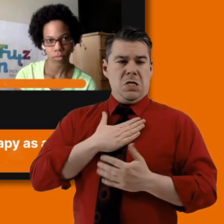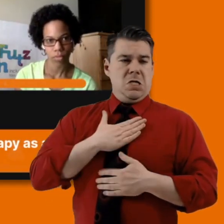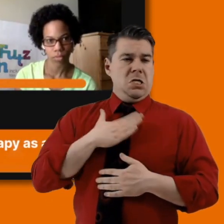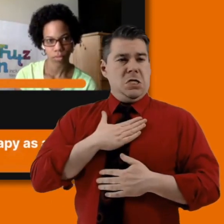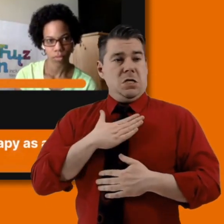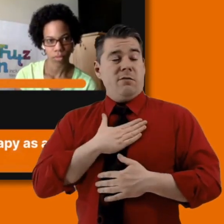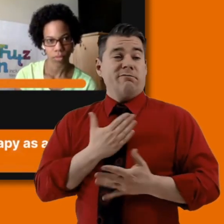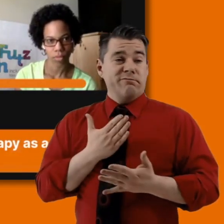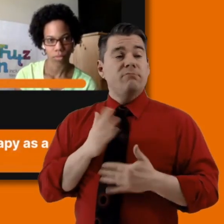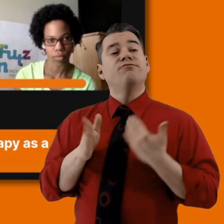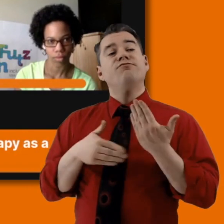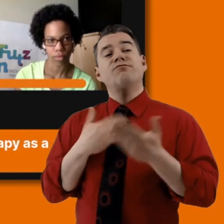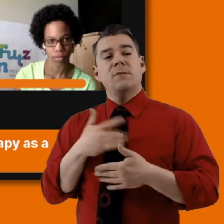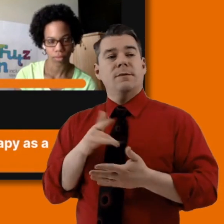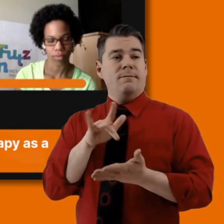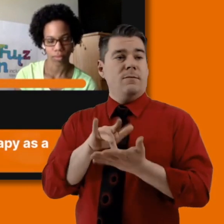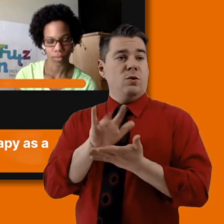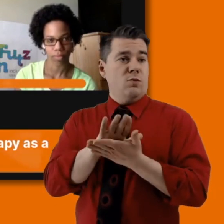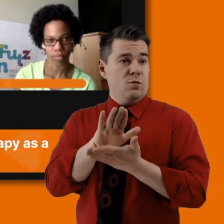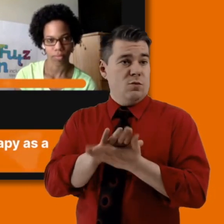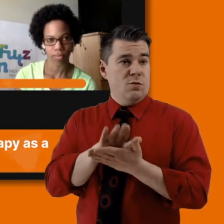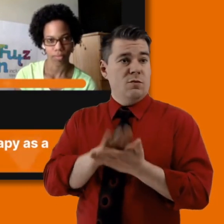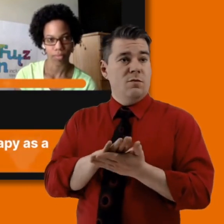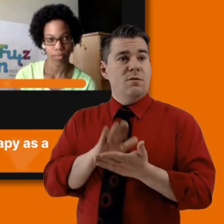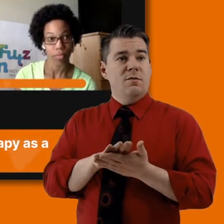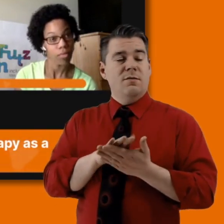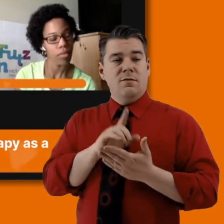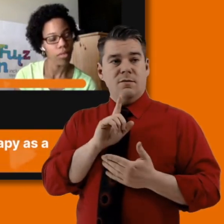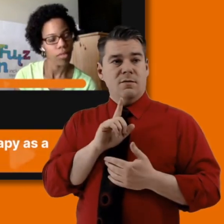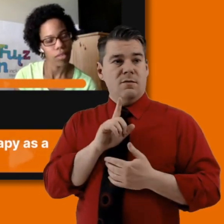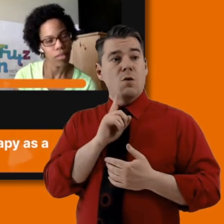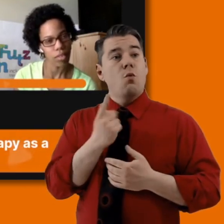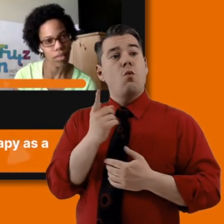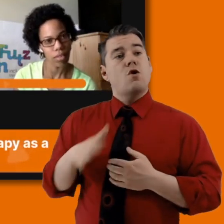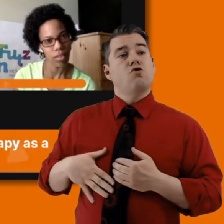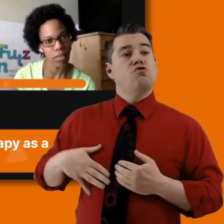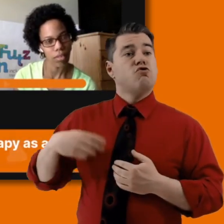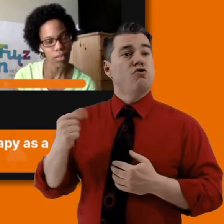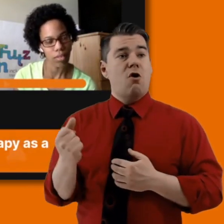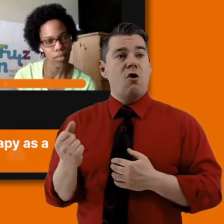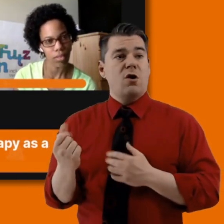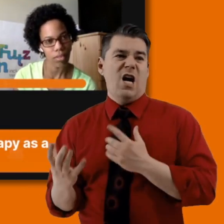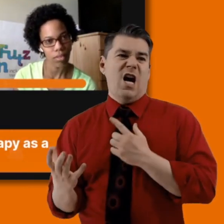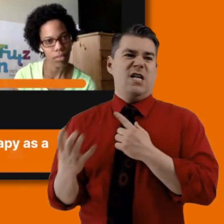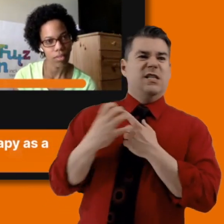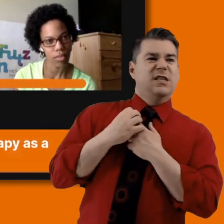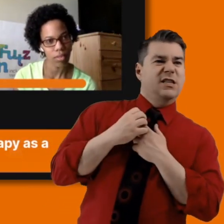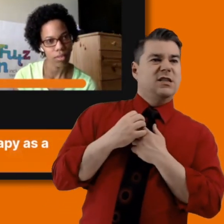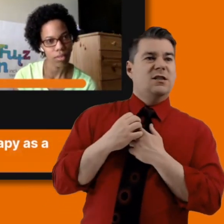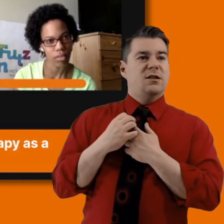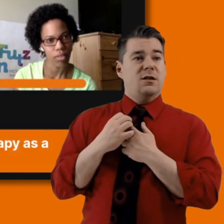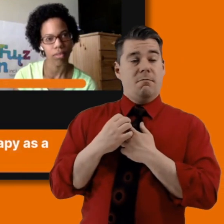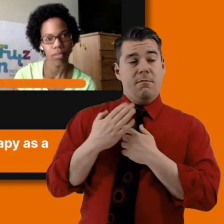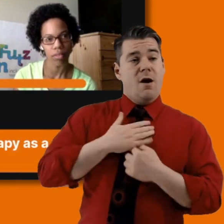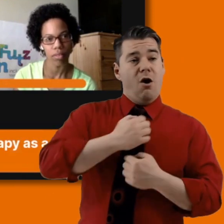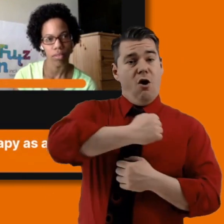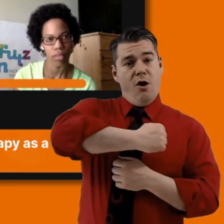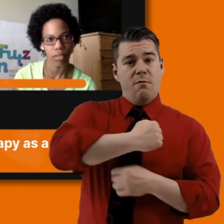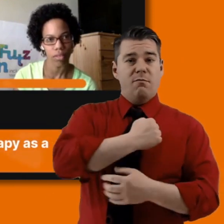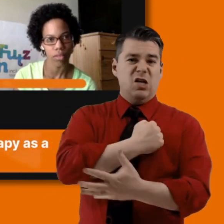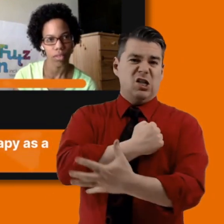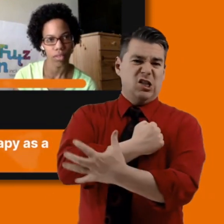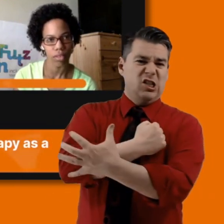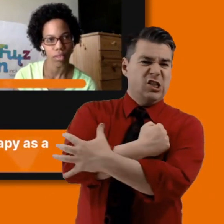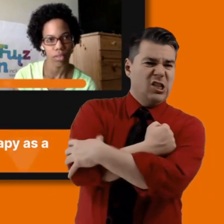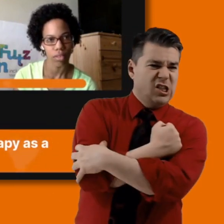I was in middle school, I was attacked by a dog, and it attacked my arm. And